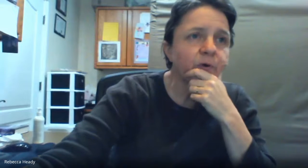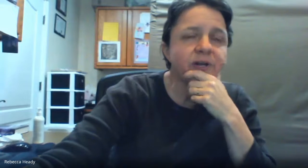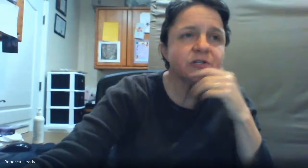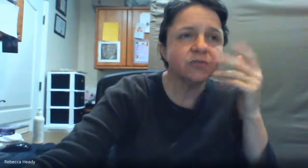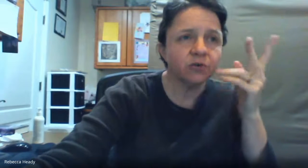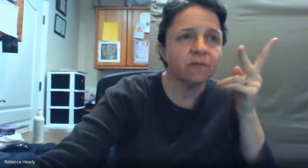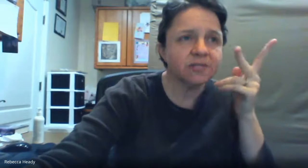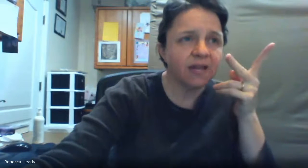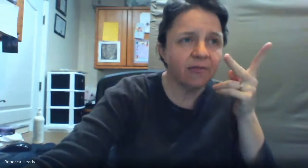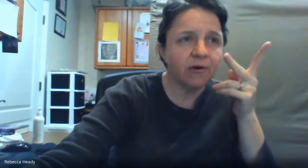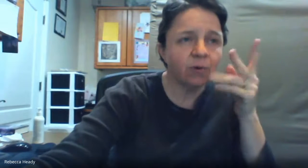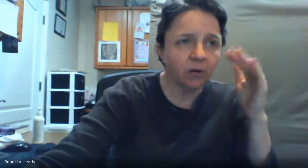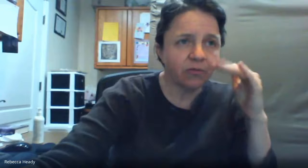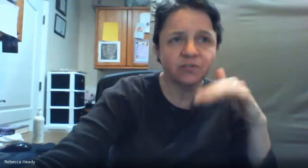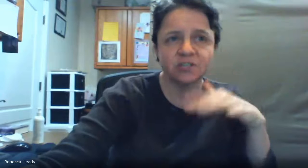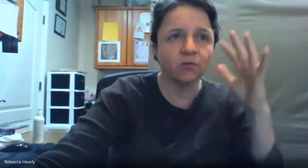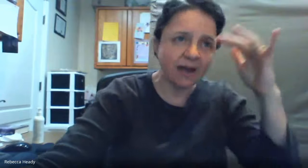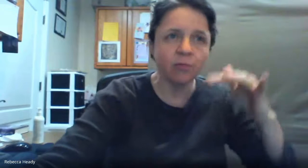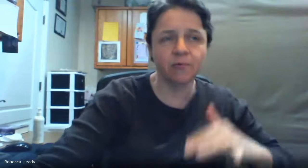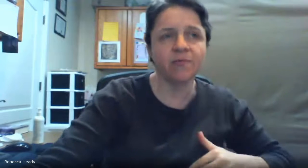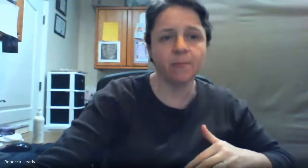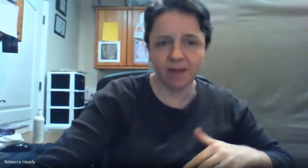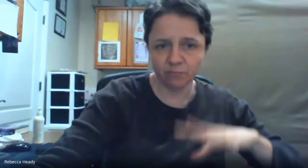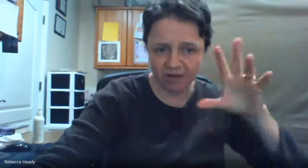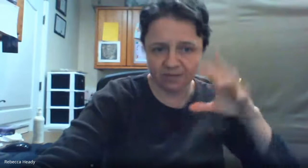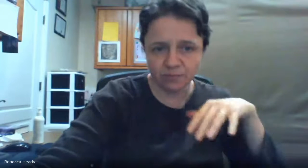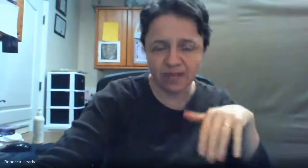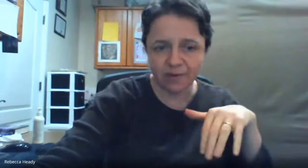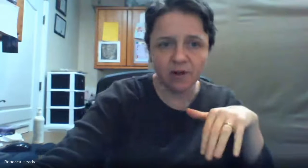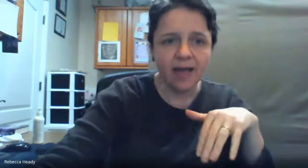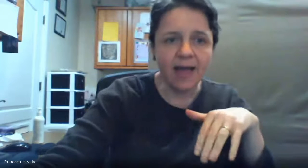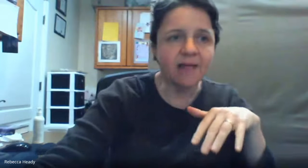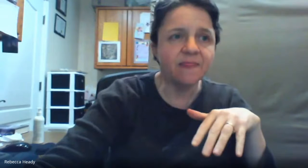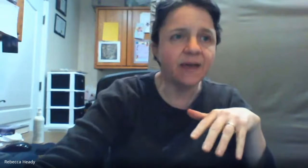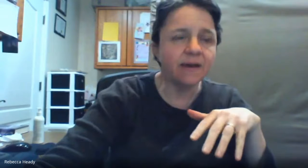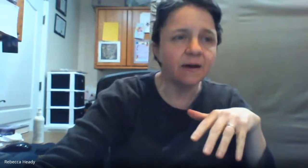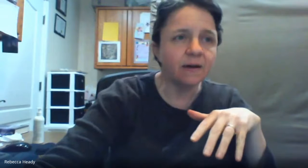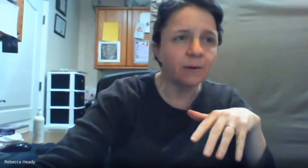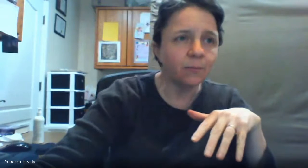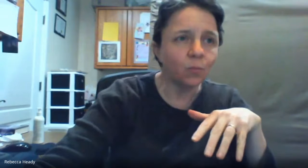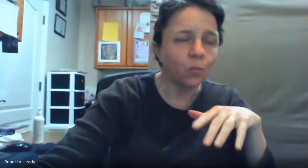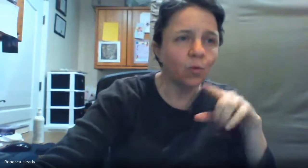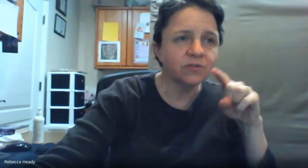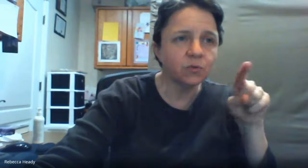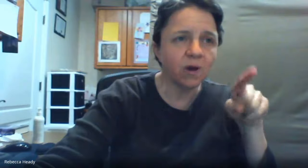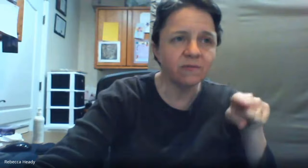we're going to do two of them together. We're going to go through, just go down through them and practice them together. And then we'll do one of them,